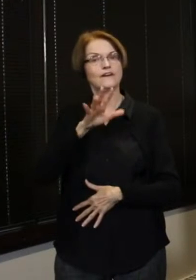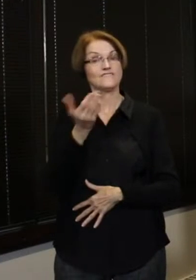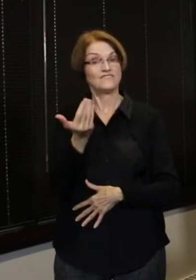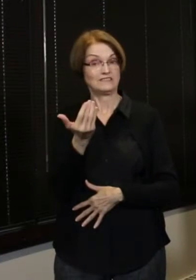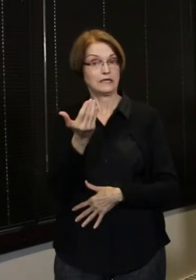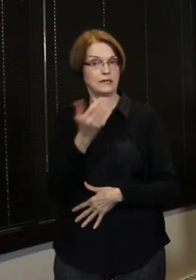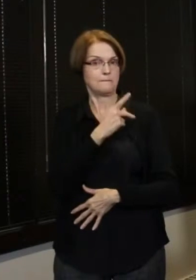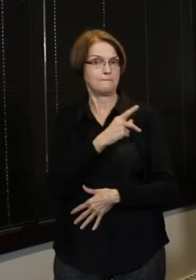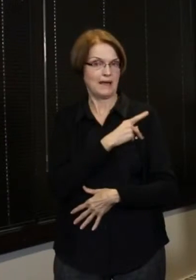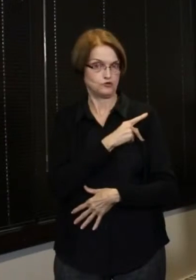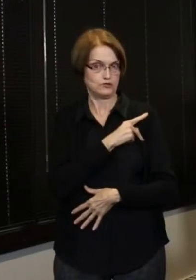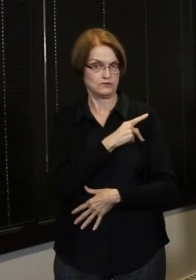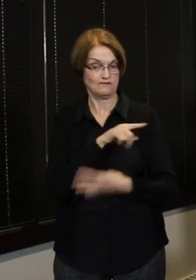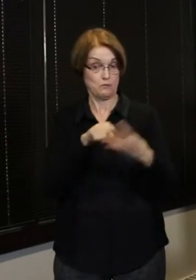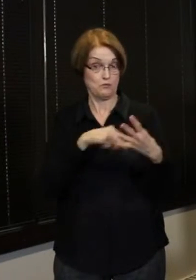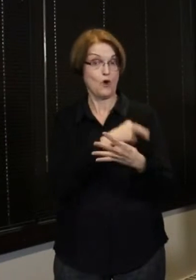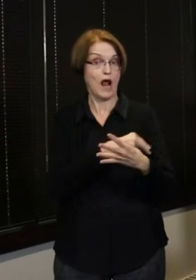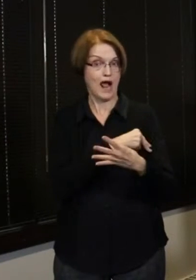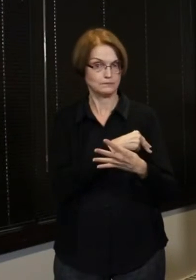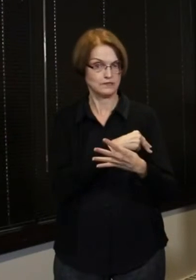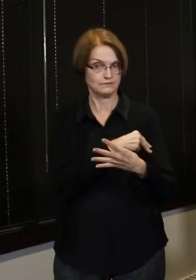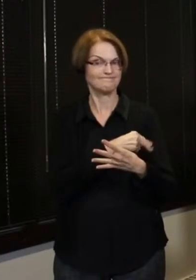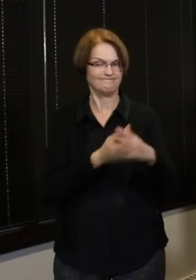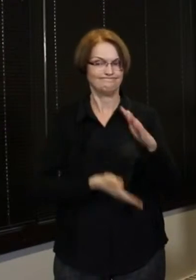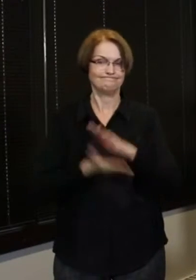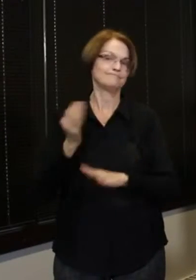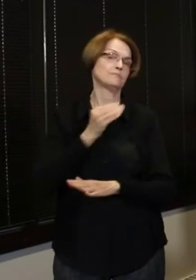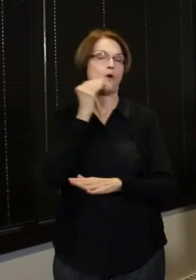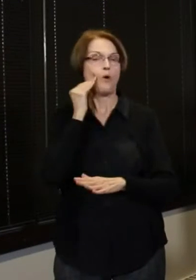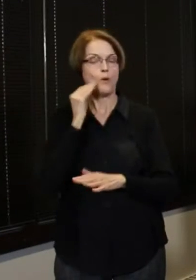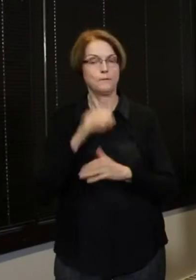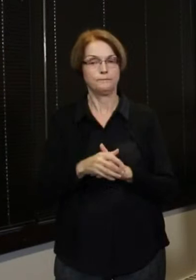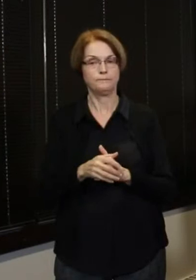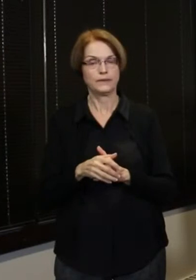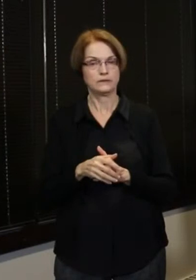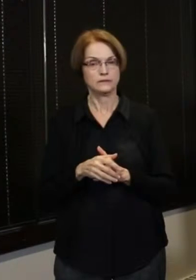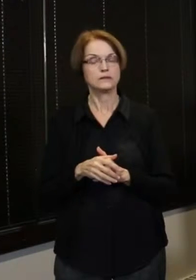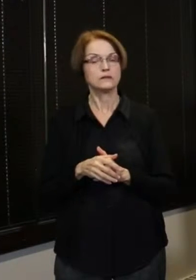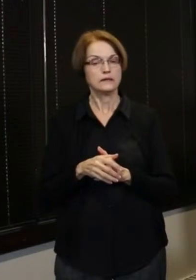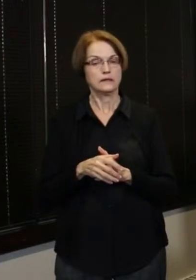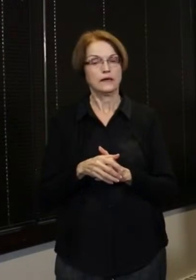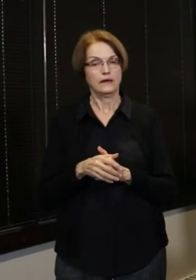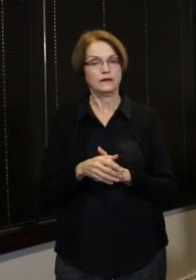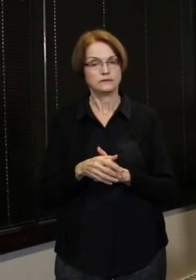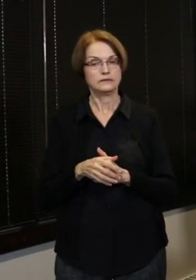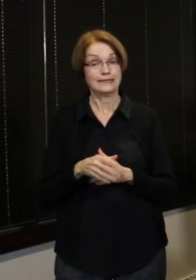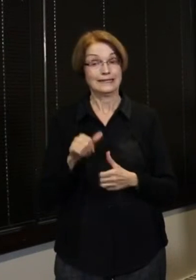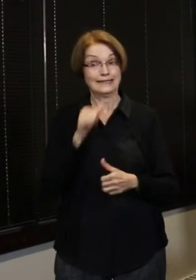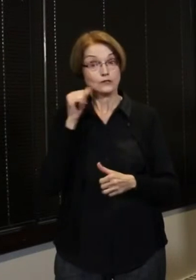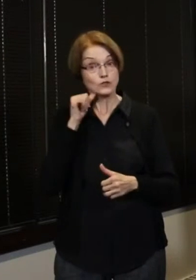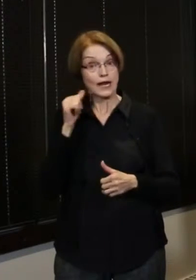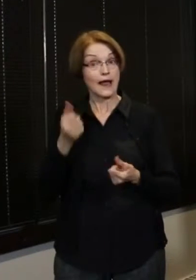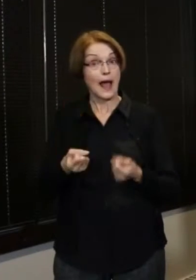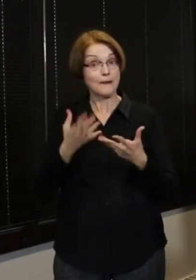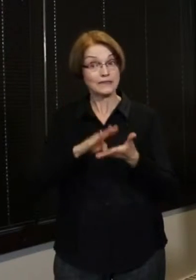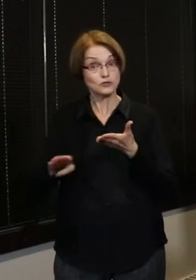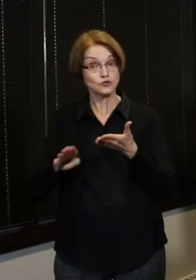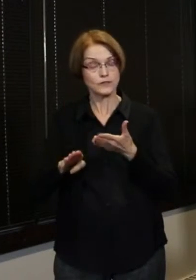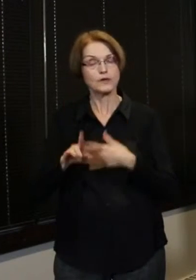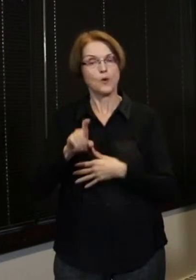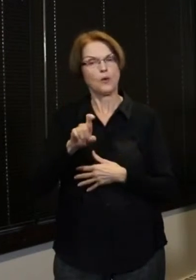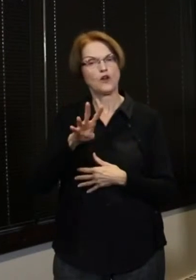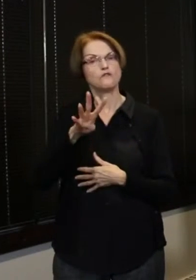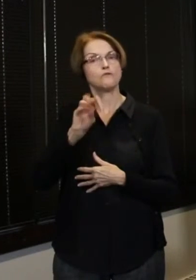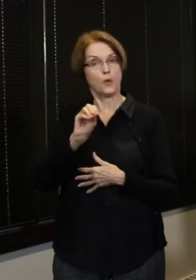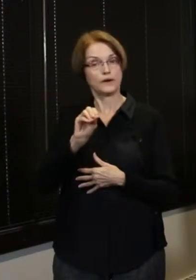13,715 patients from our task force hospitals. And a total of 140 patients were discharged yesterday.